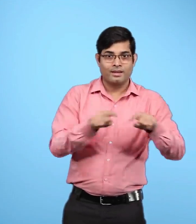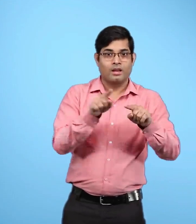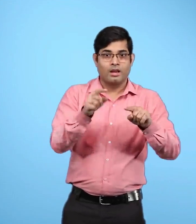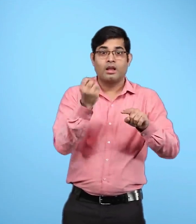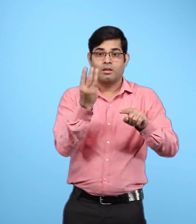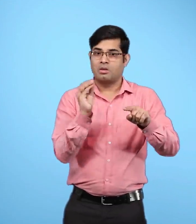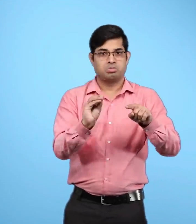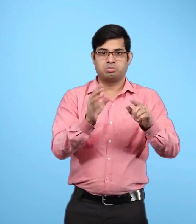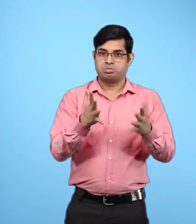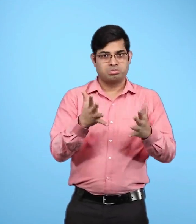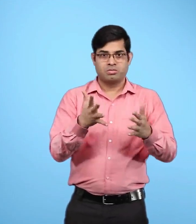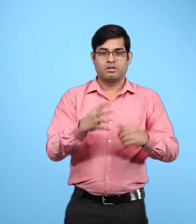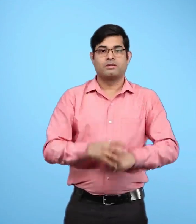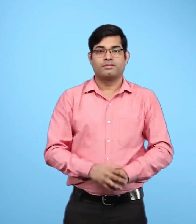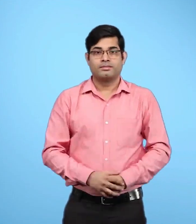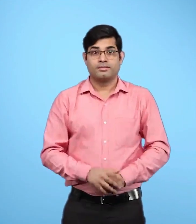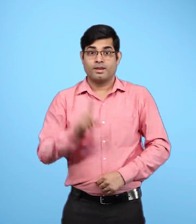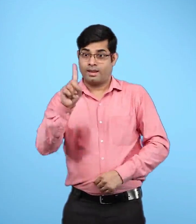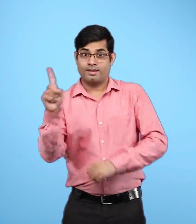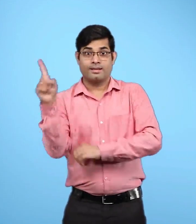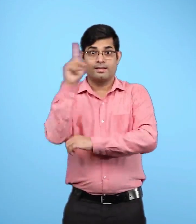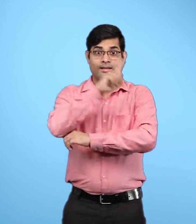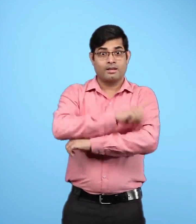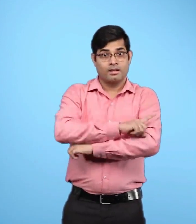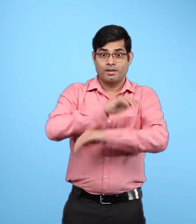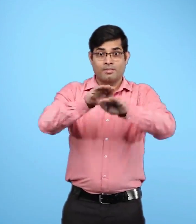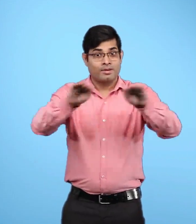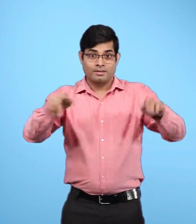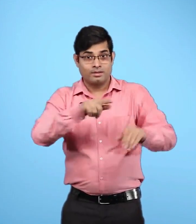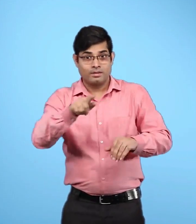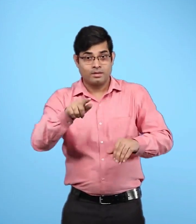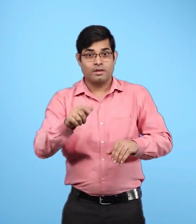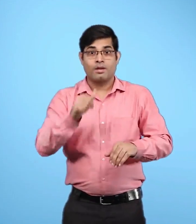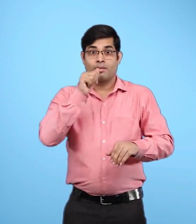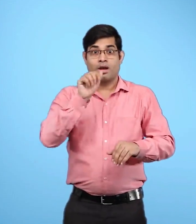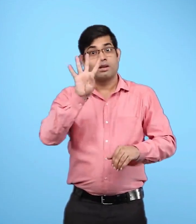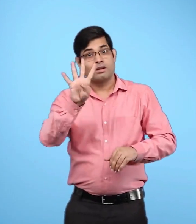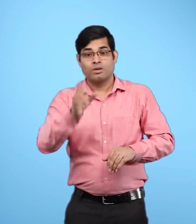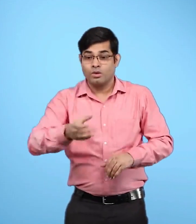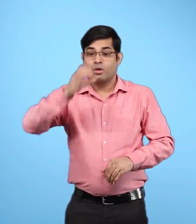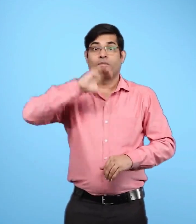column 2 has space for writing number of children who drink 4 glasses of water in a